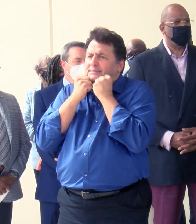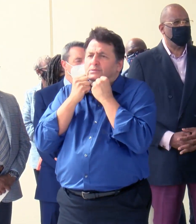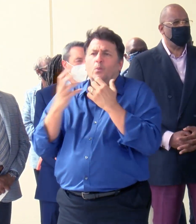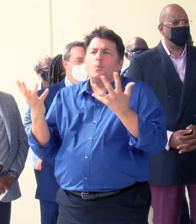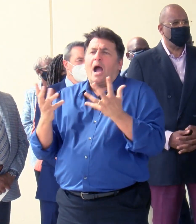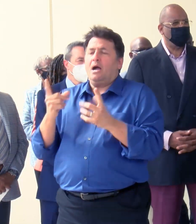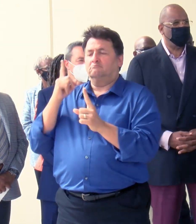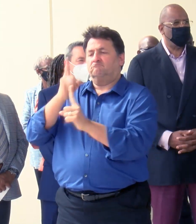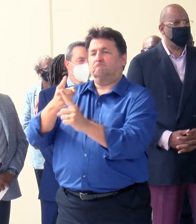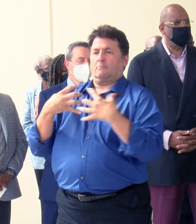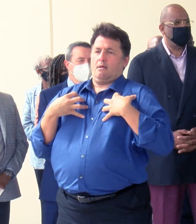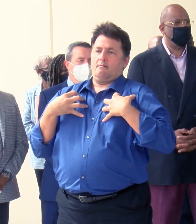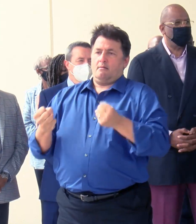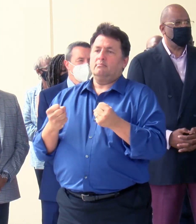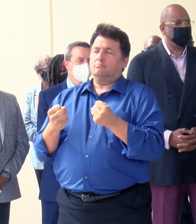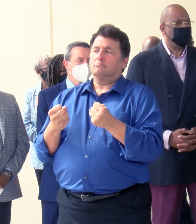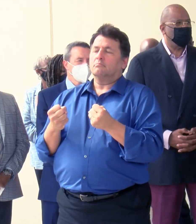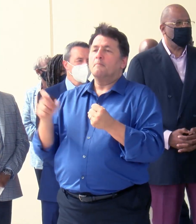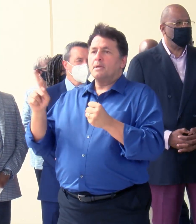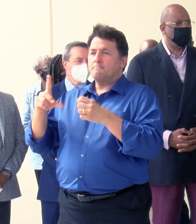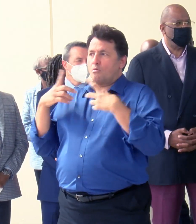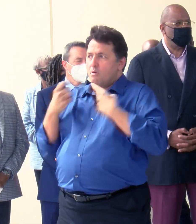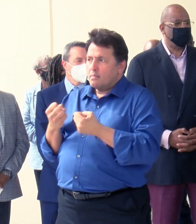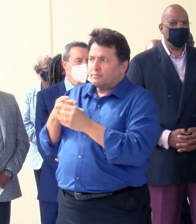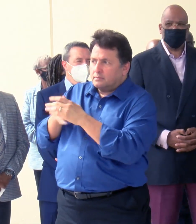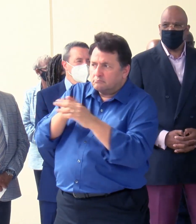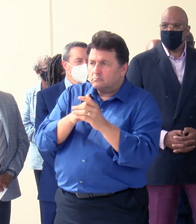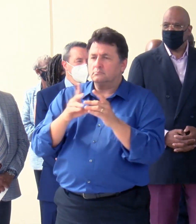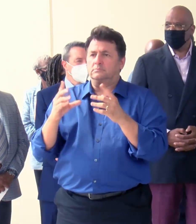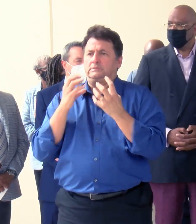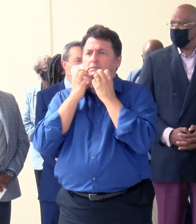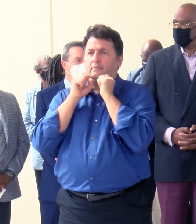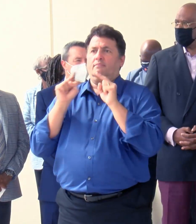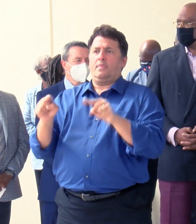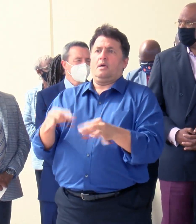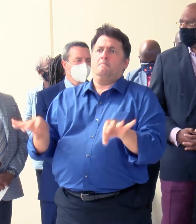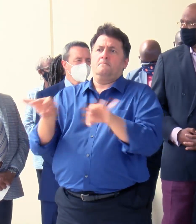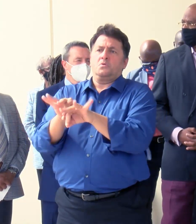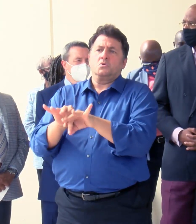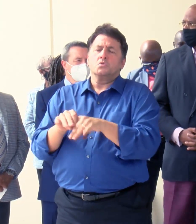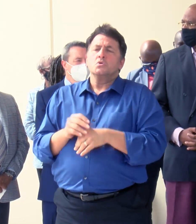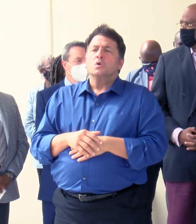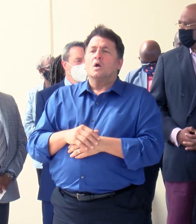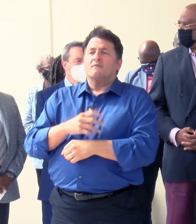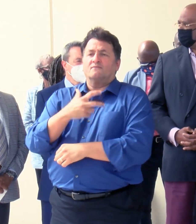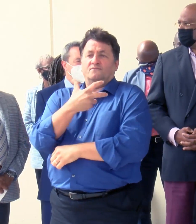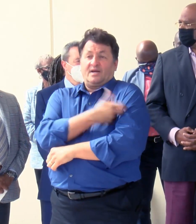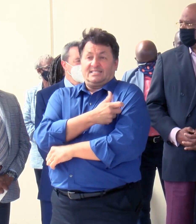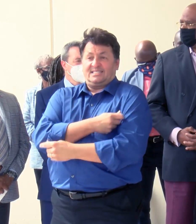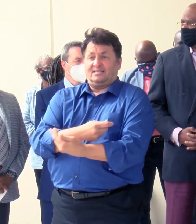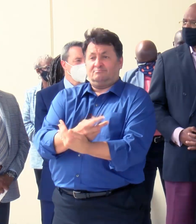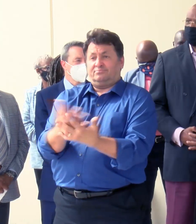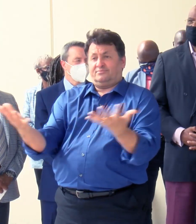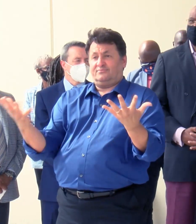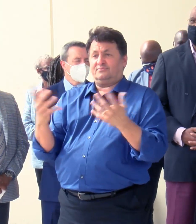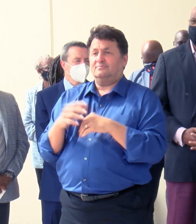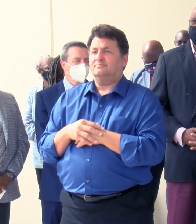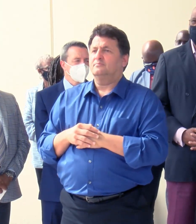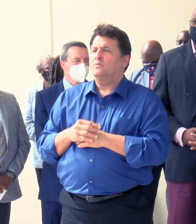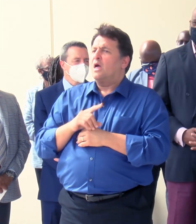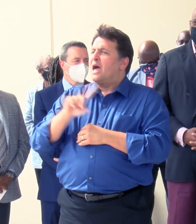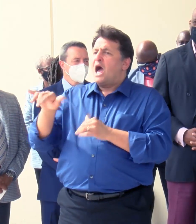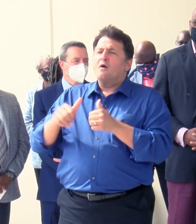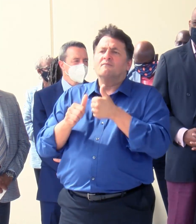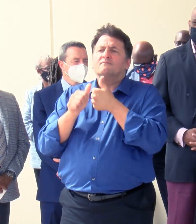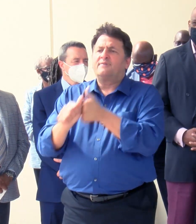and equity strategy. Our focus is getting the vaccines directly into zip codes where people are vulnerable because